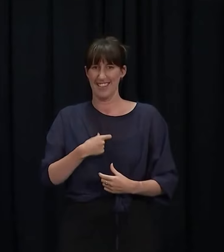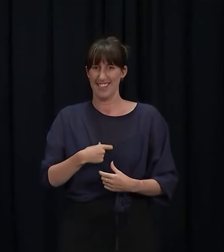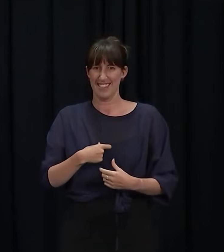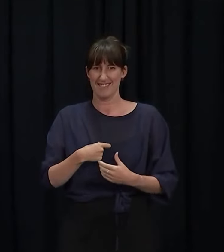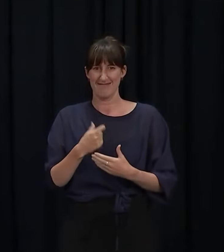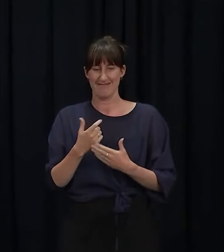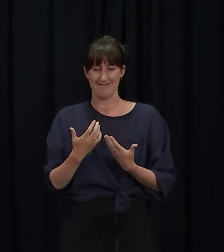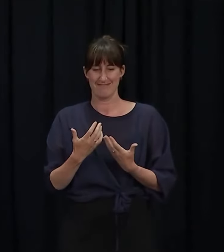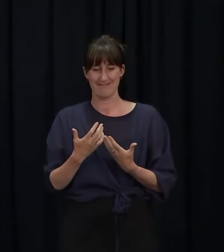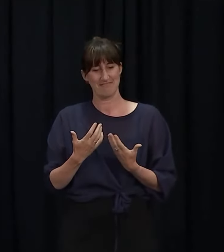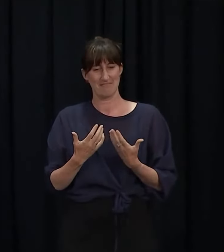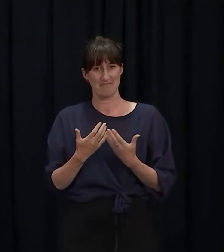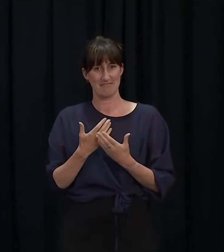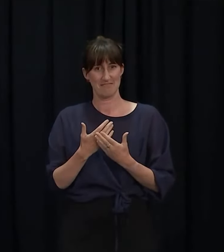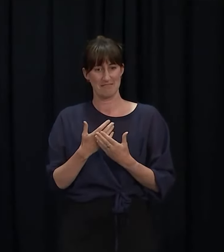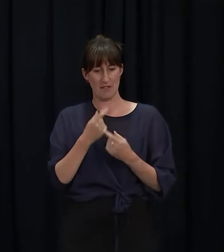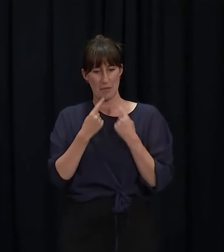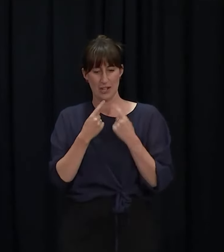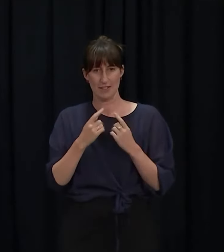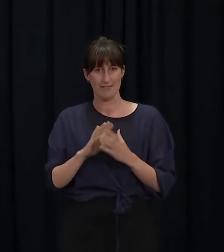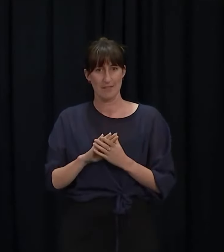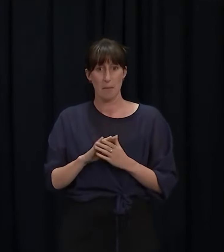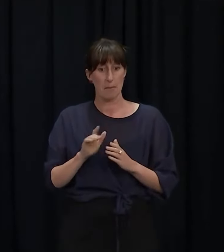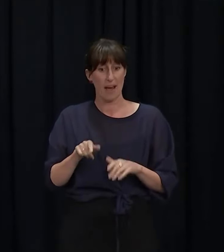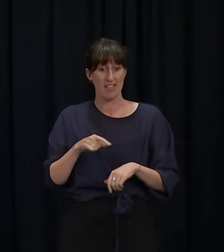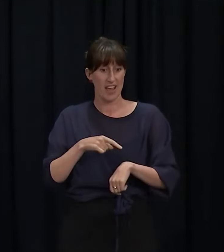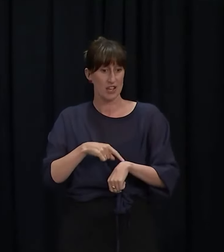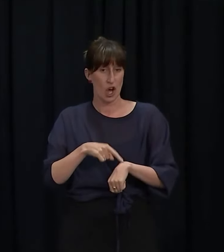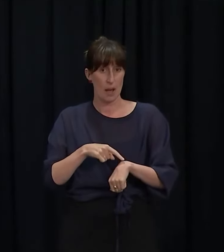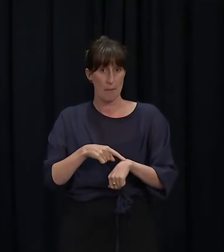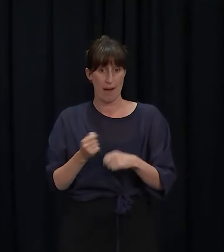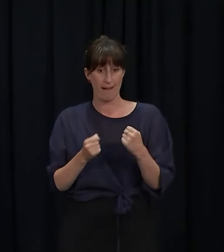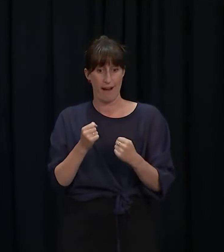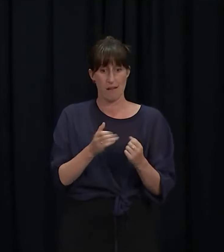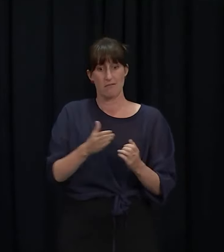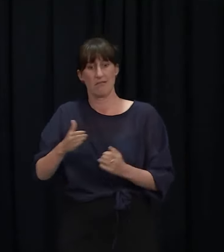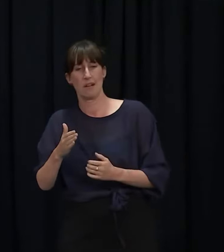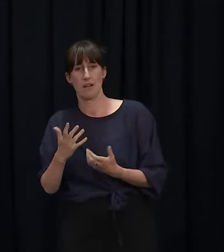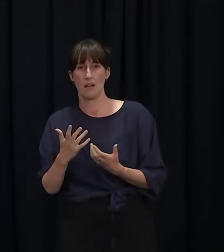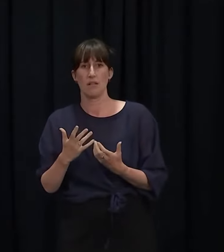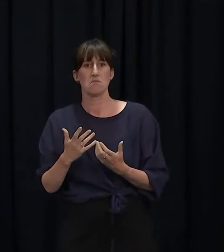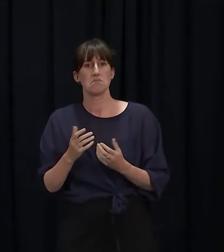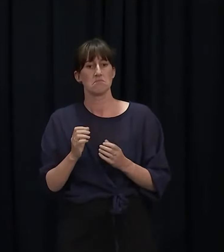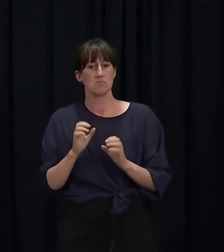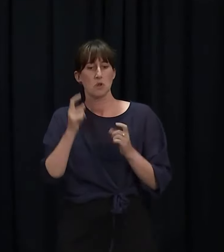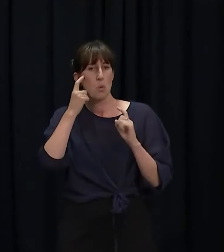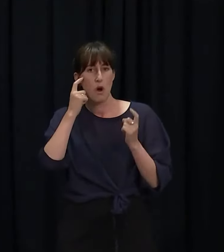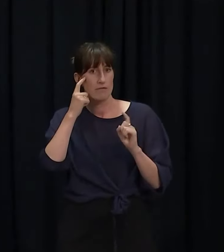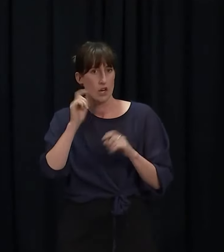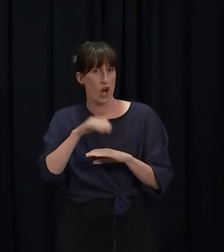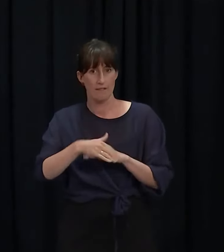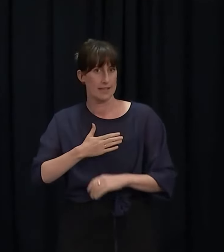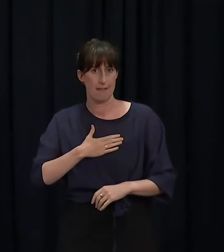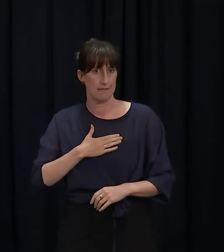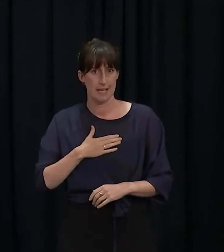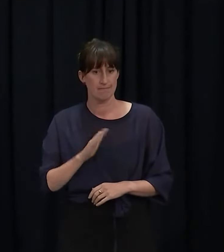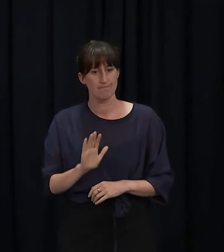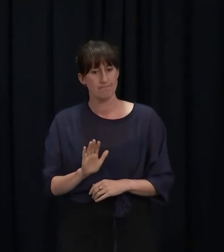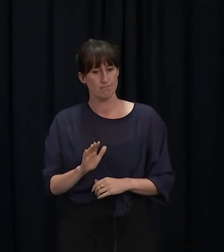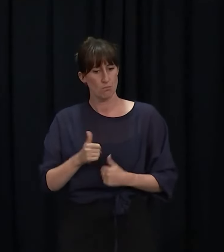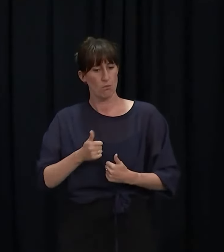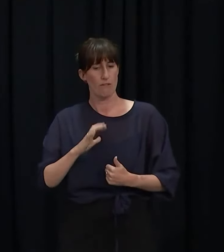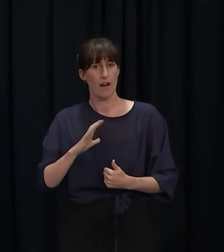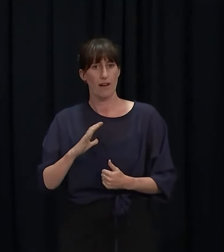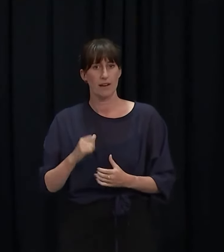no point was I worried about my safety or the safety of anyone that was with me. We are in an environment at the moment